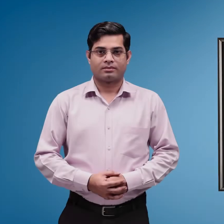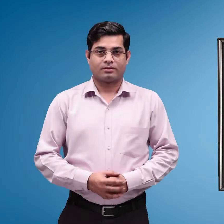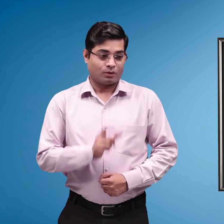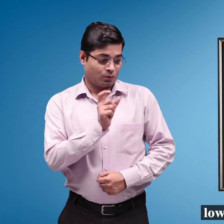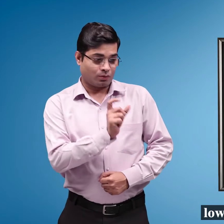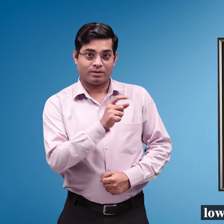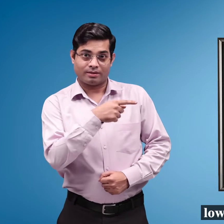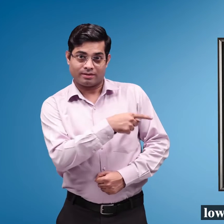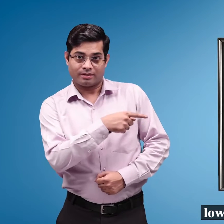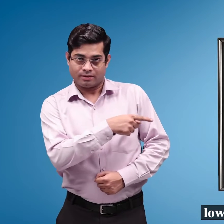Lower Town